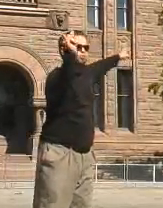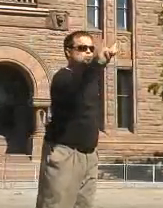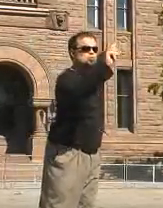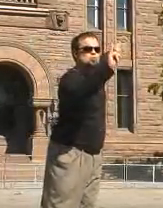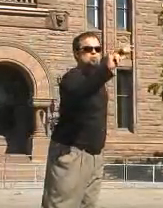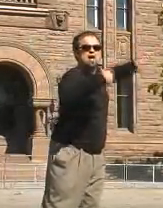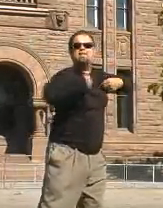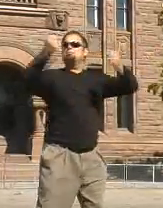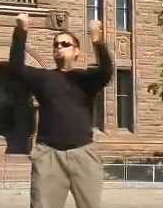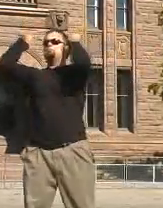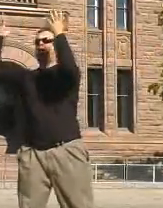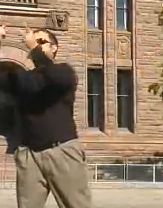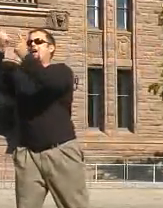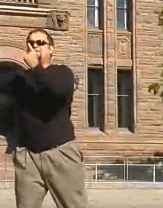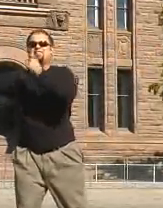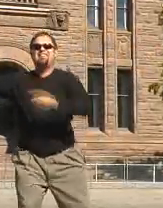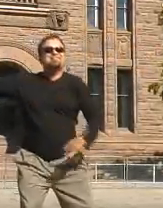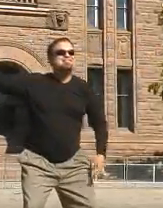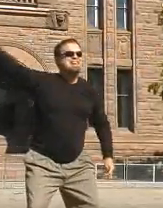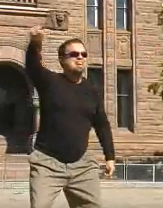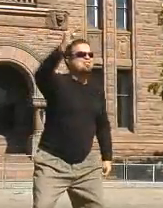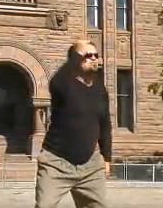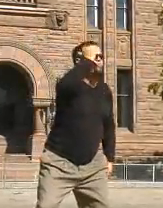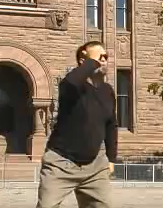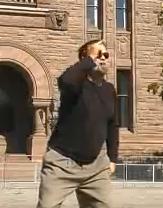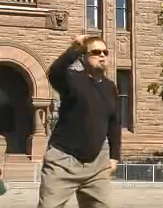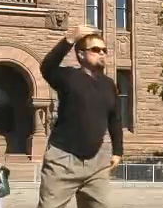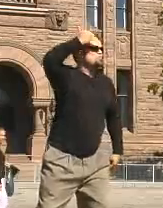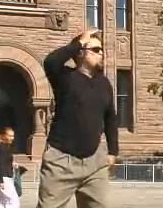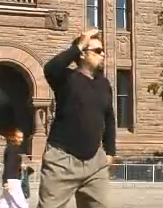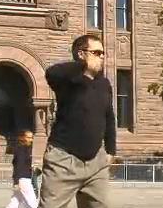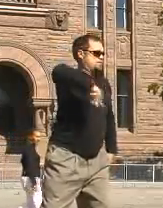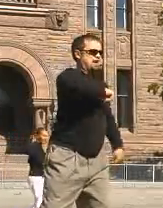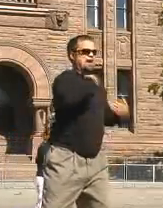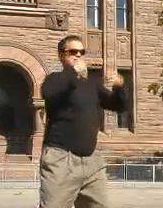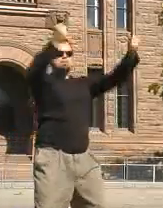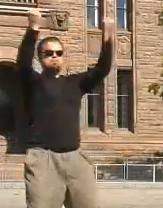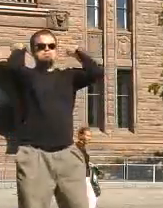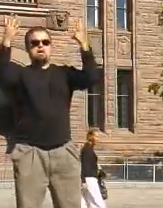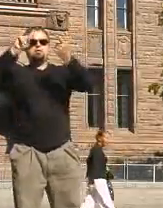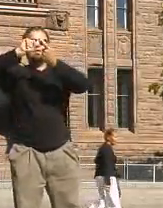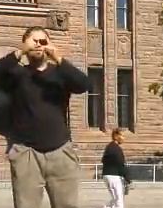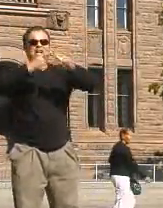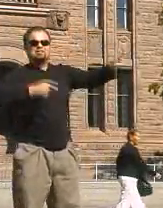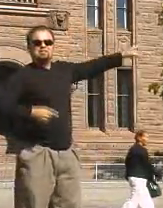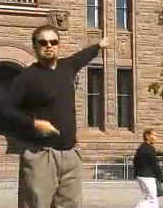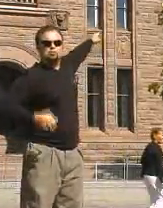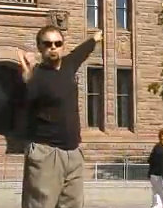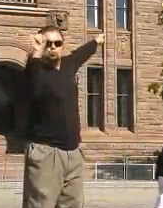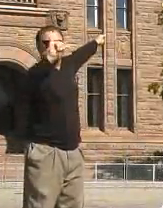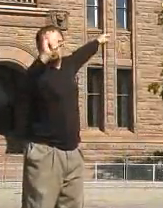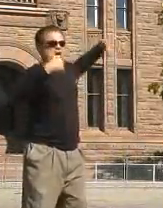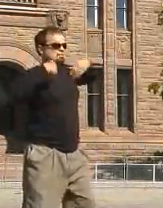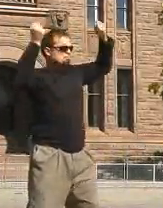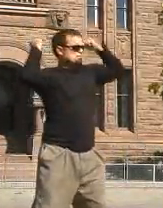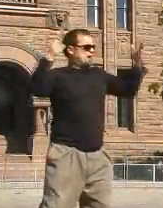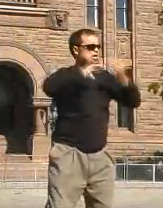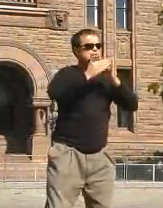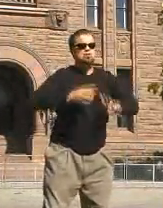These are our enemies as well as our friends. There are many enemies out there. And they need to know that we also have many friends at